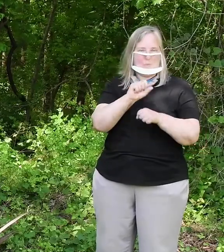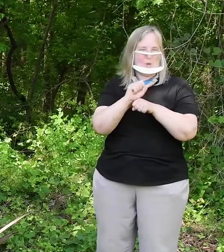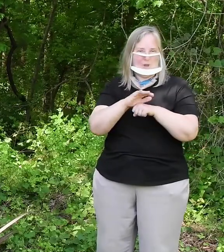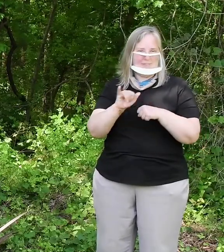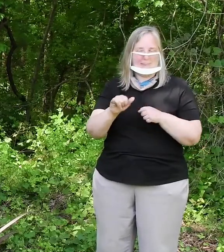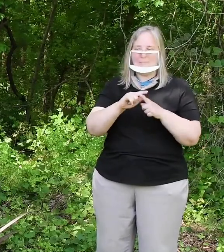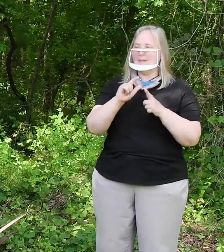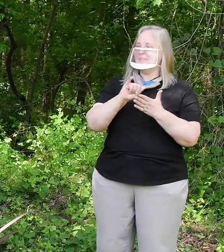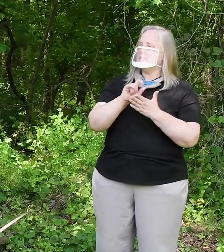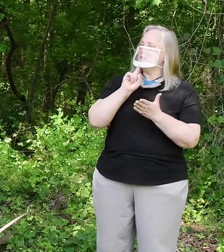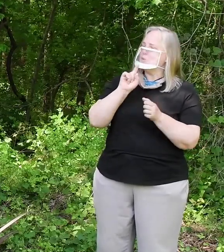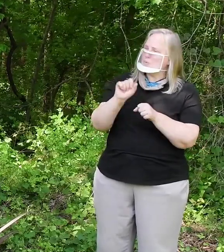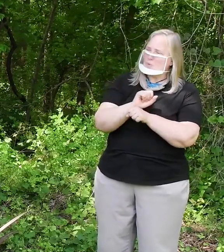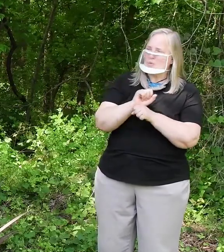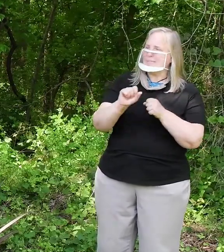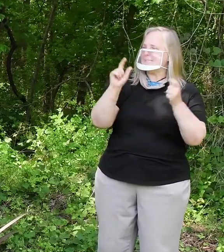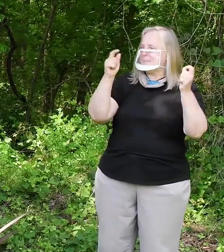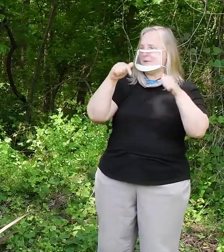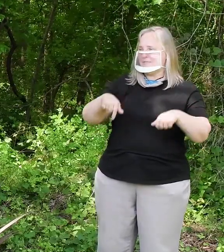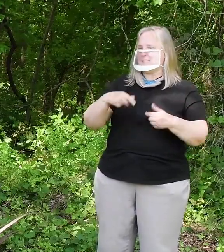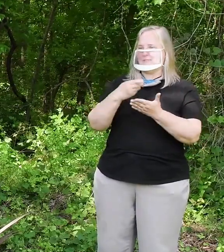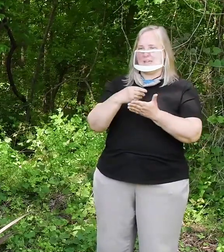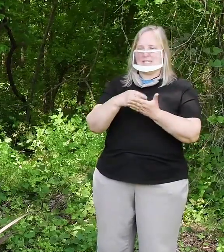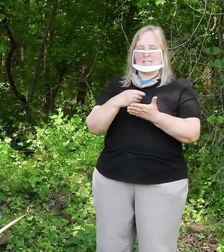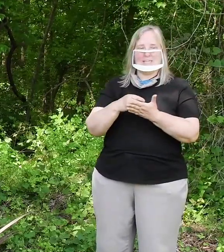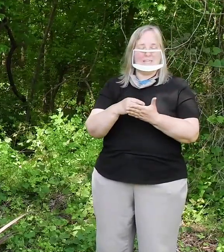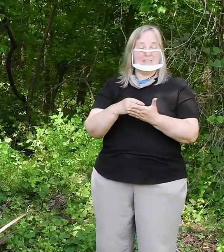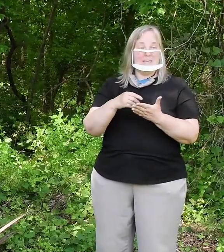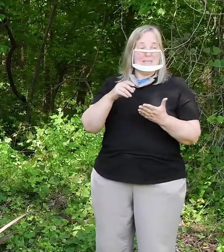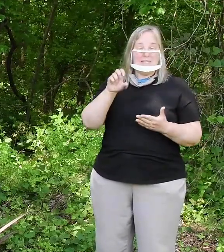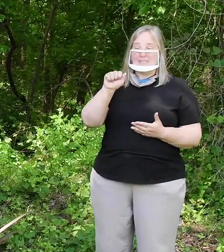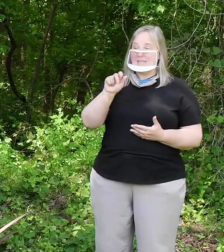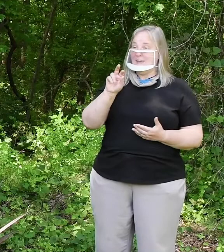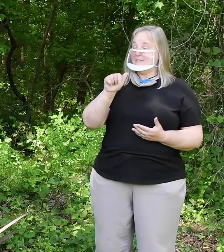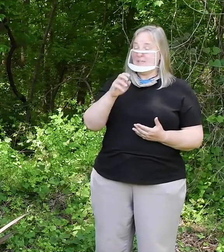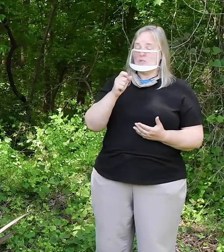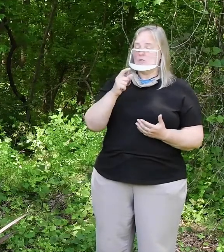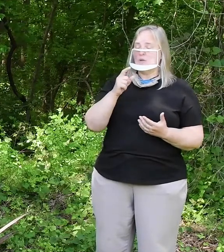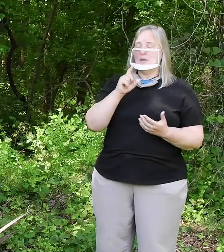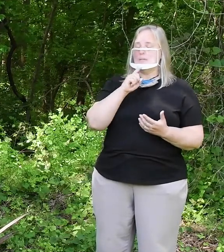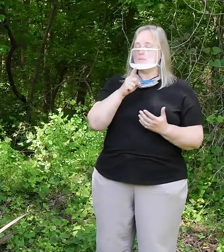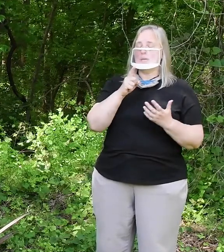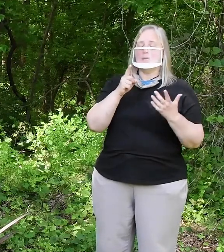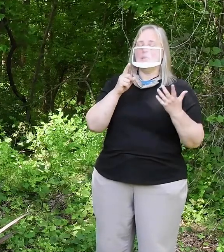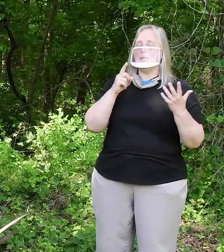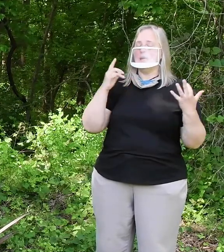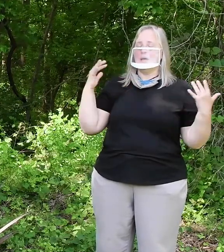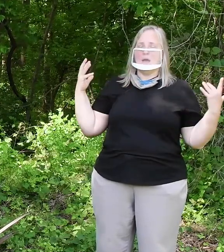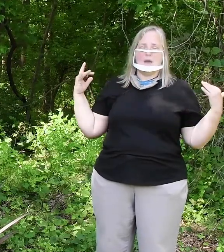celebration of this funding. Savage has been a haven for the